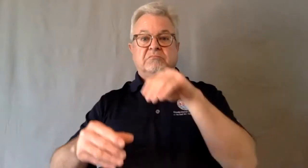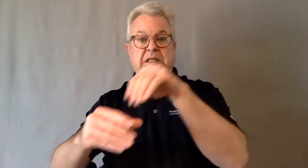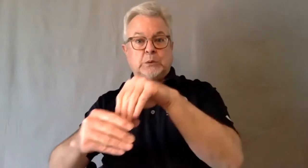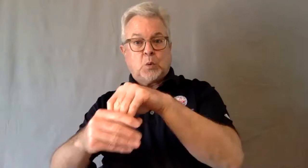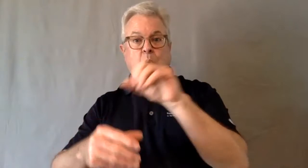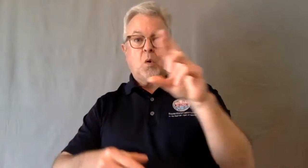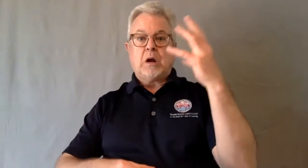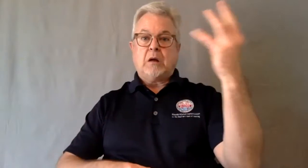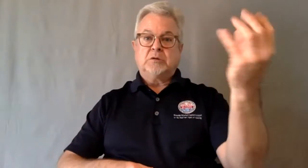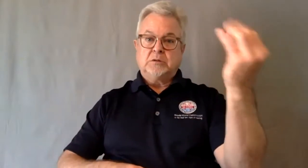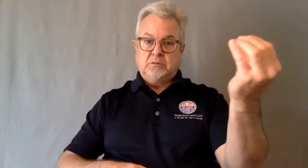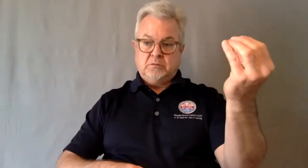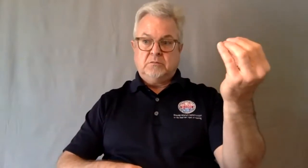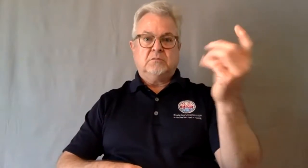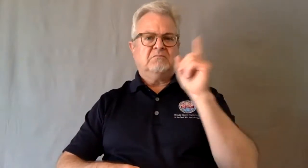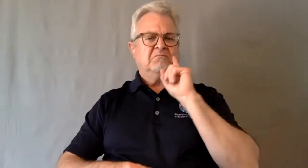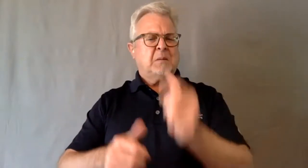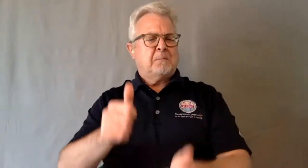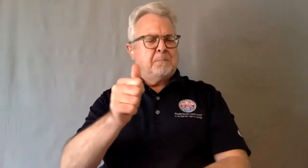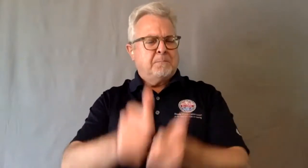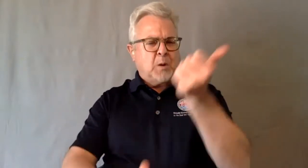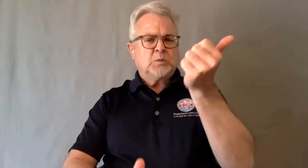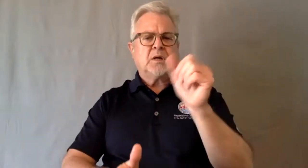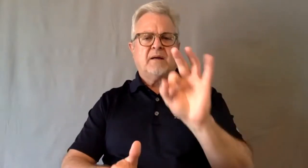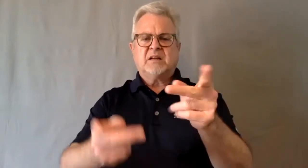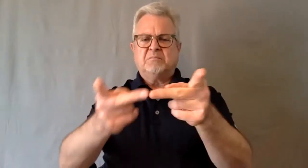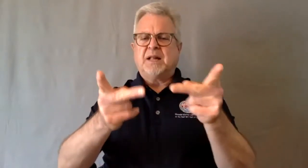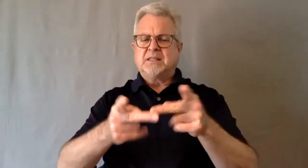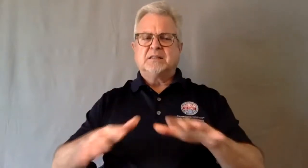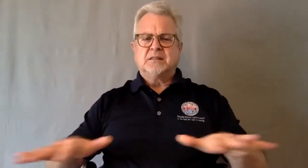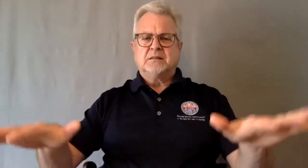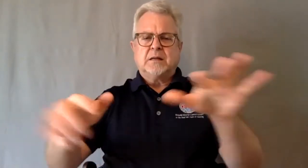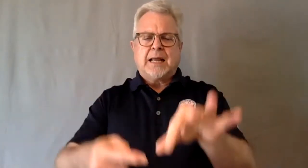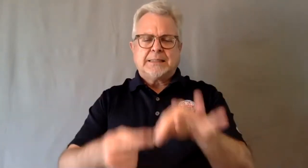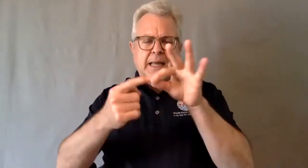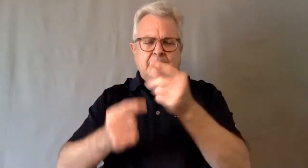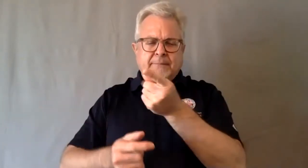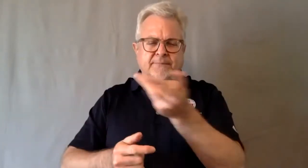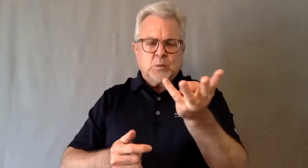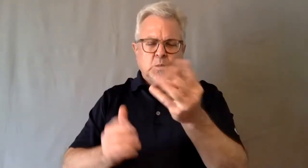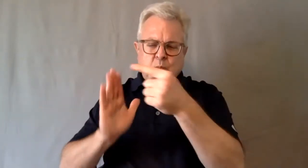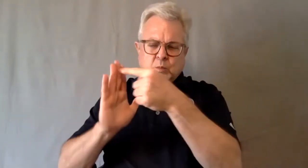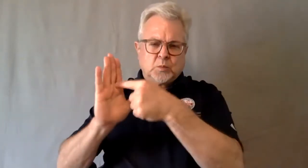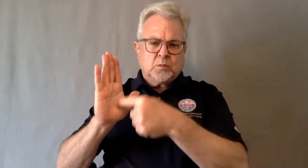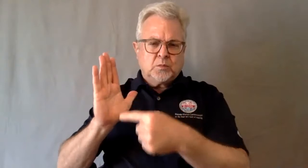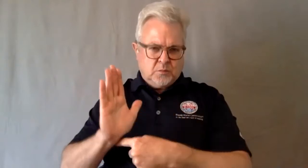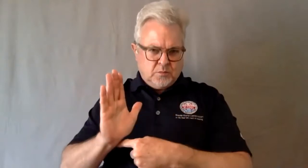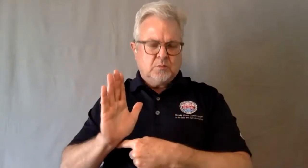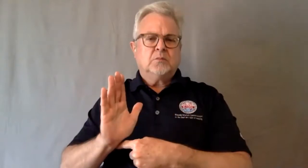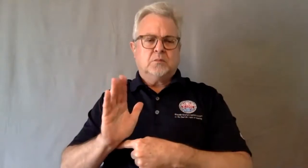begin to remove their masks in indoor and outdoor settings, in most places, with a few exceptions